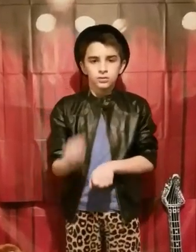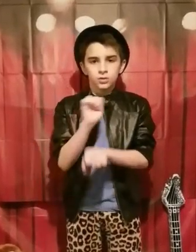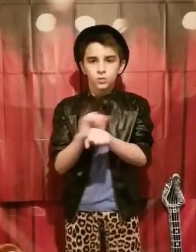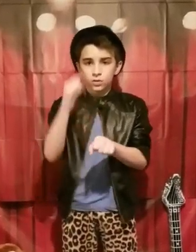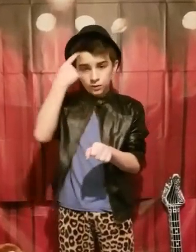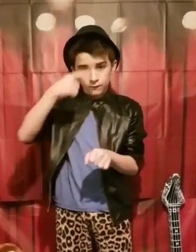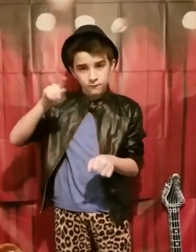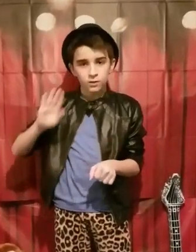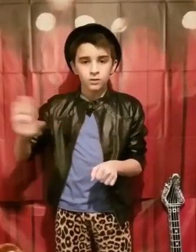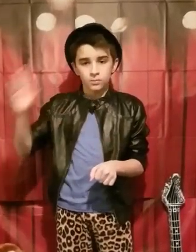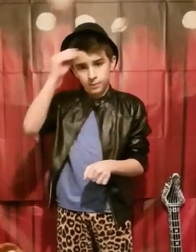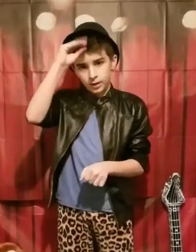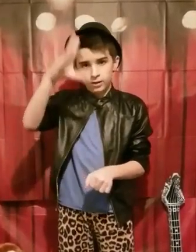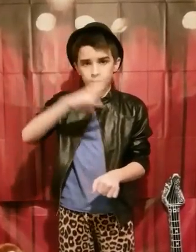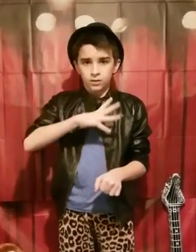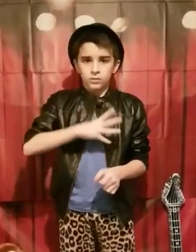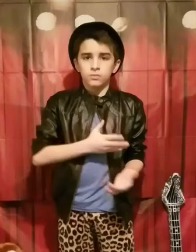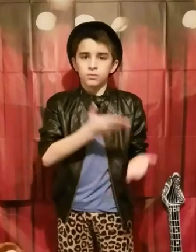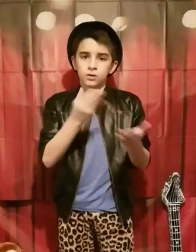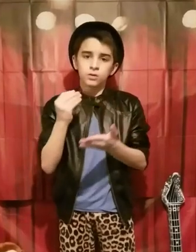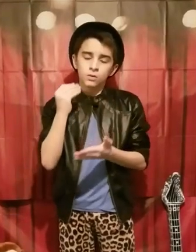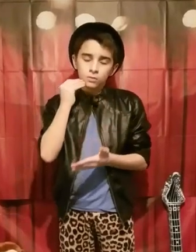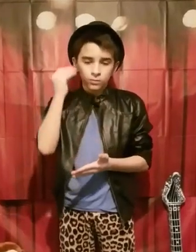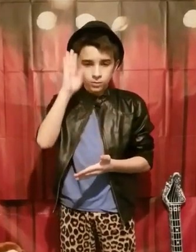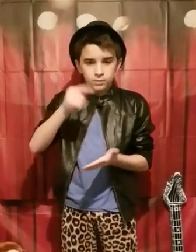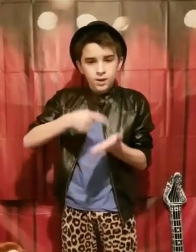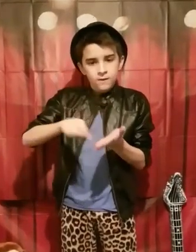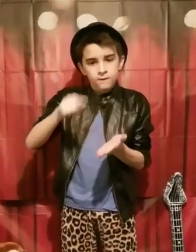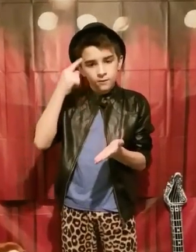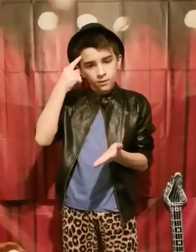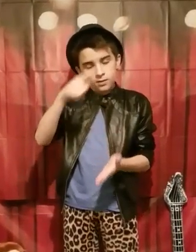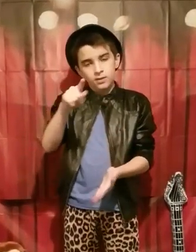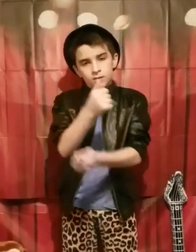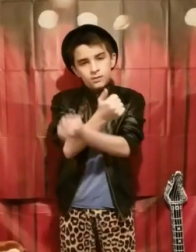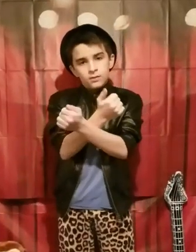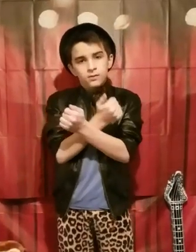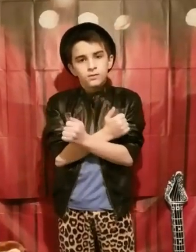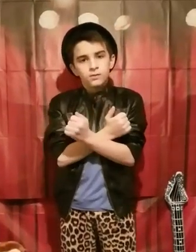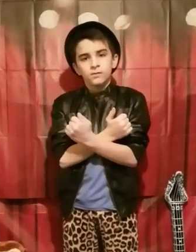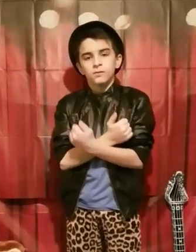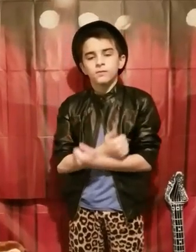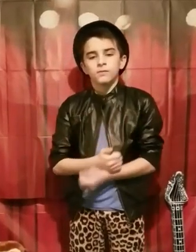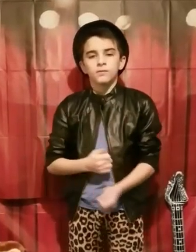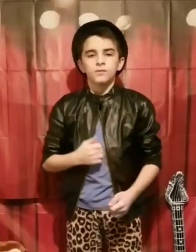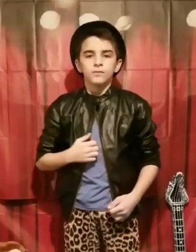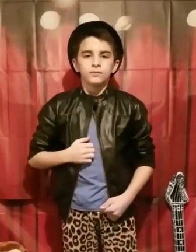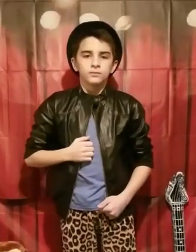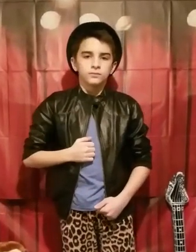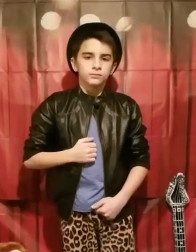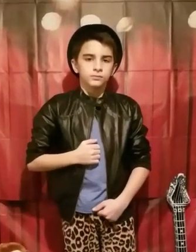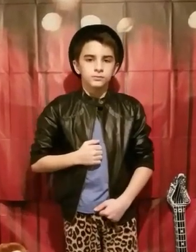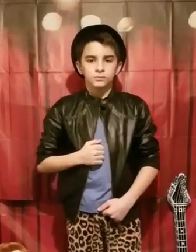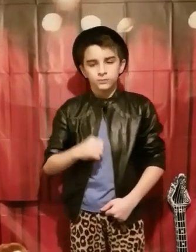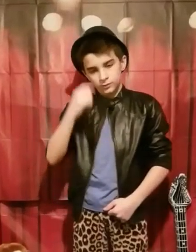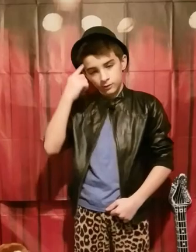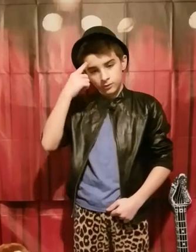Working for a man She brings over bed for the world We're in bed for